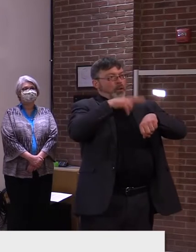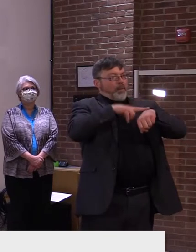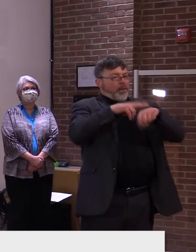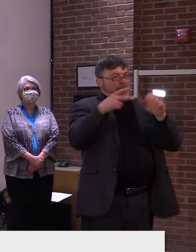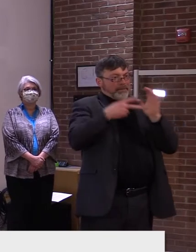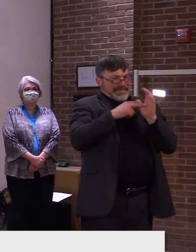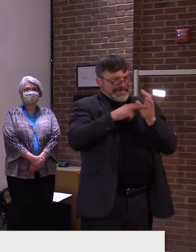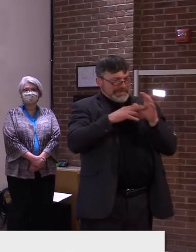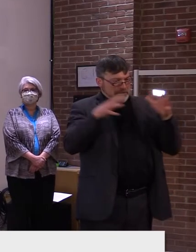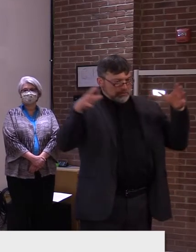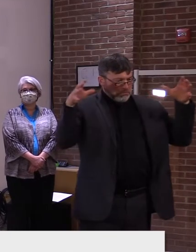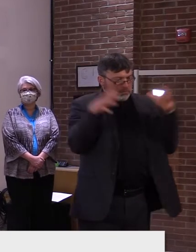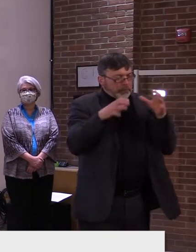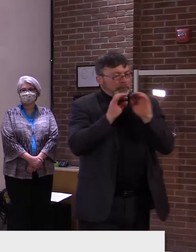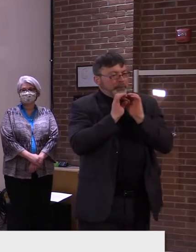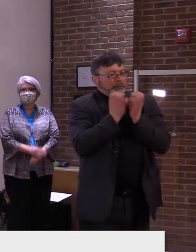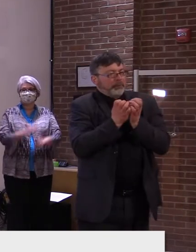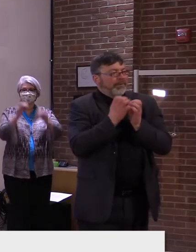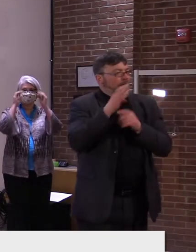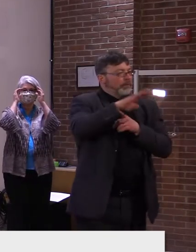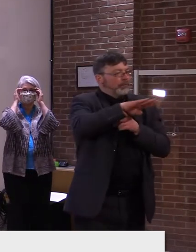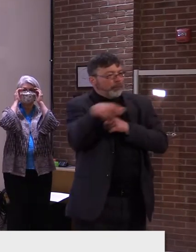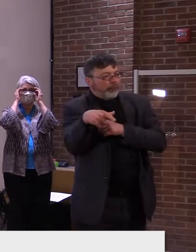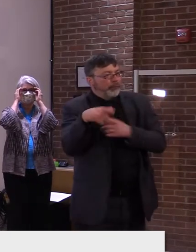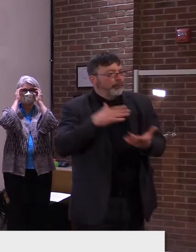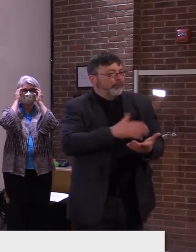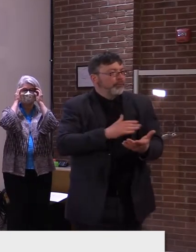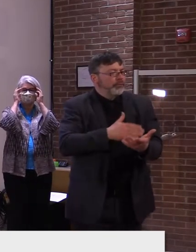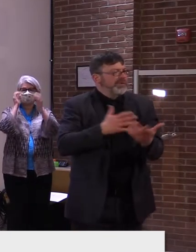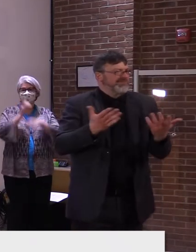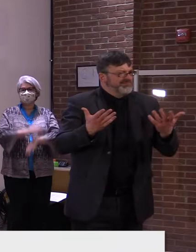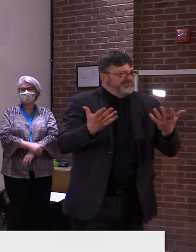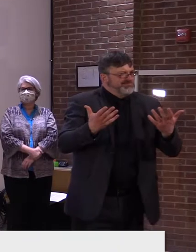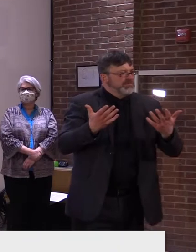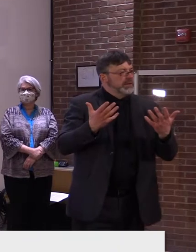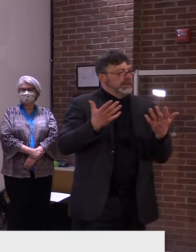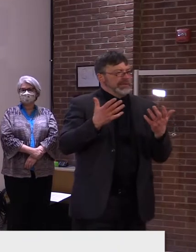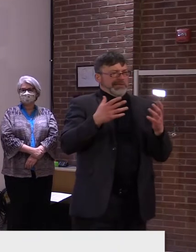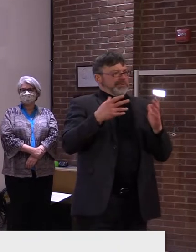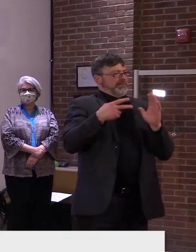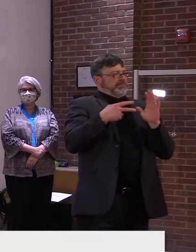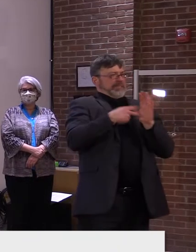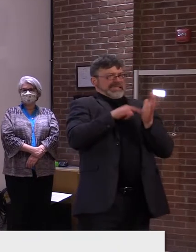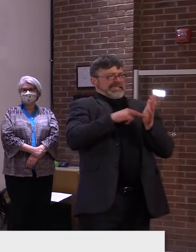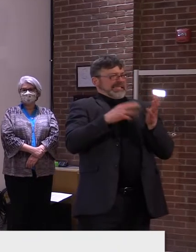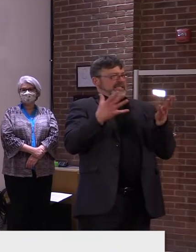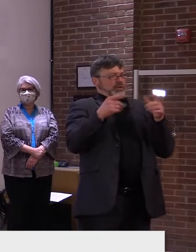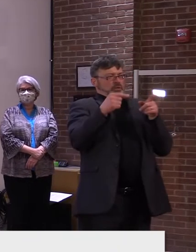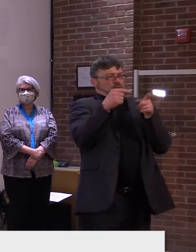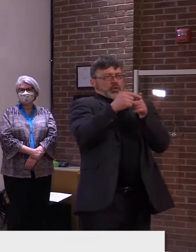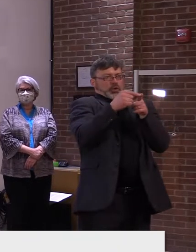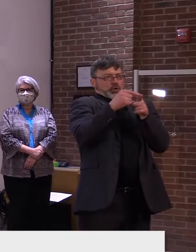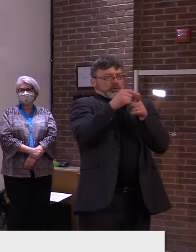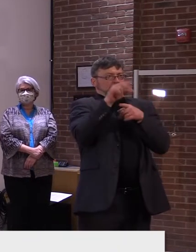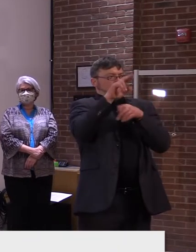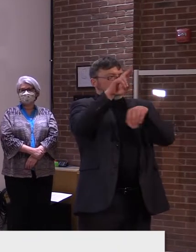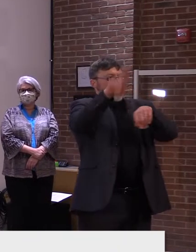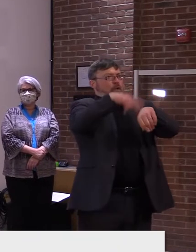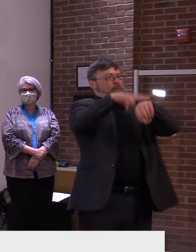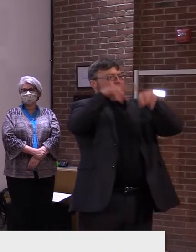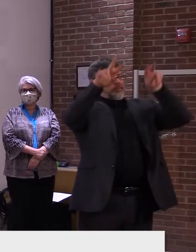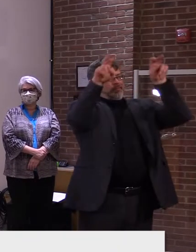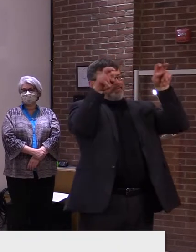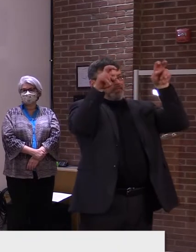hear what you have thought about for guidance when everybody has been vaccinated that is willing to accept the